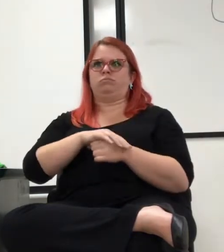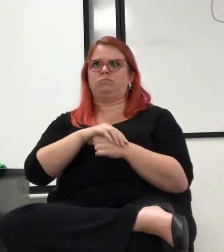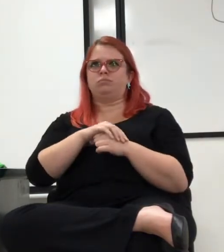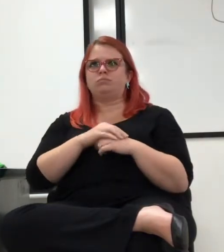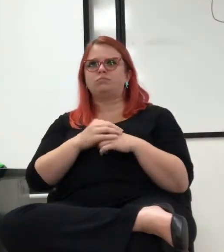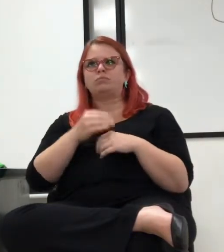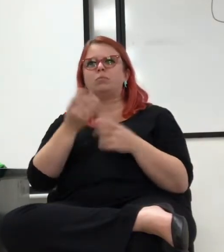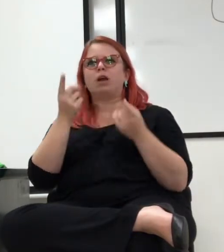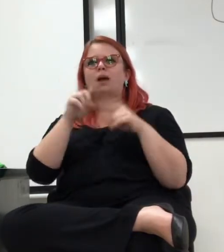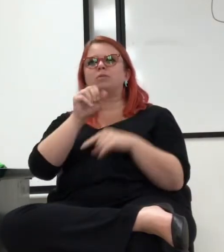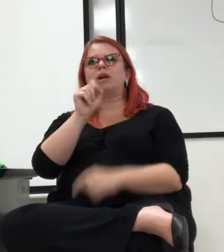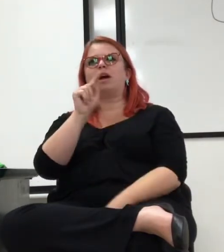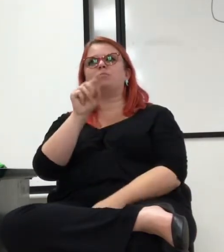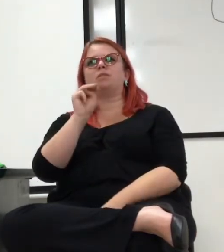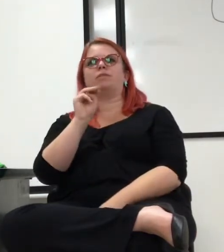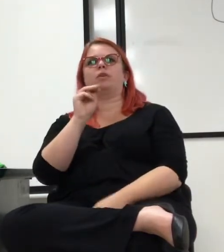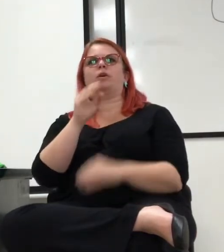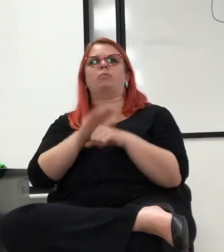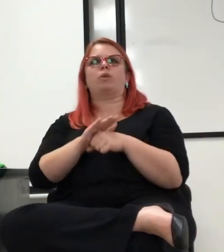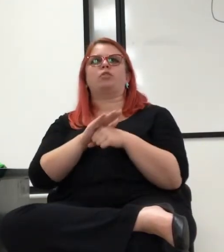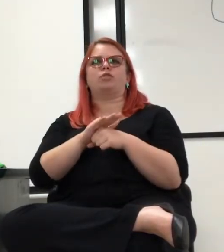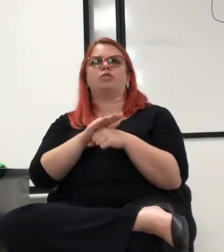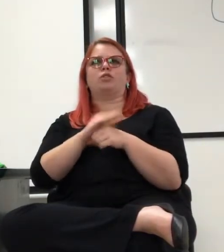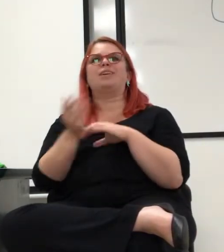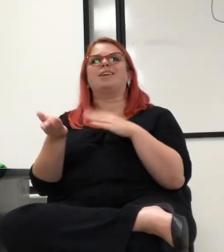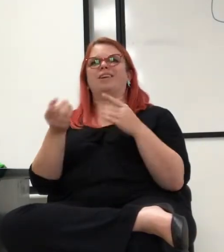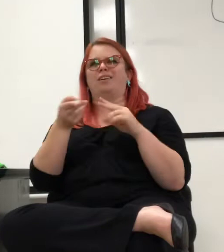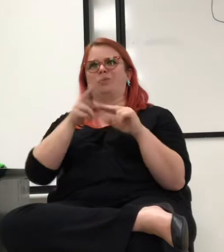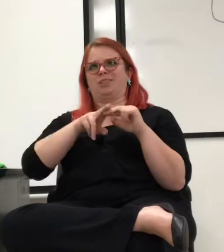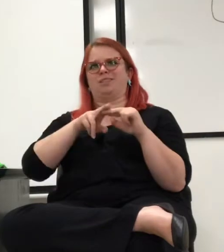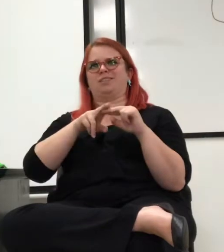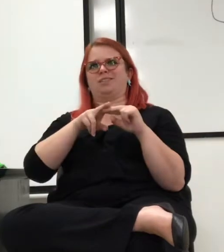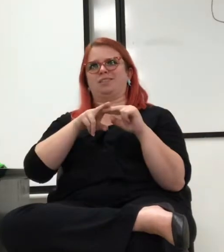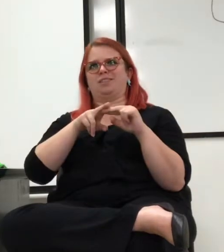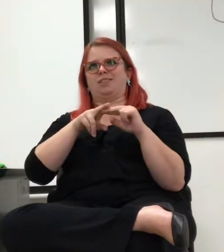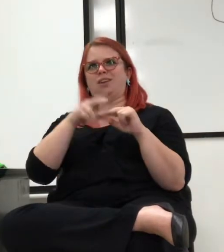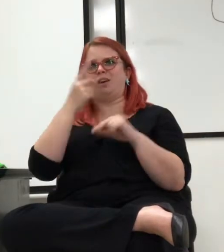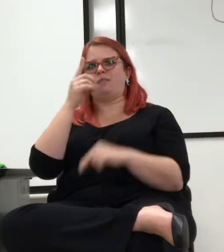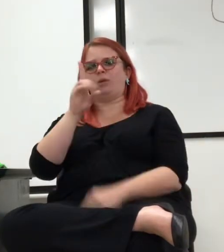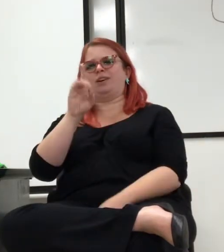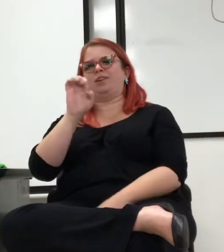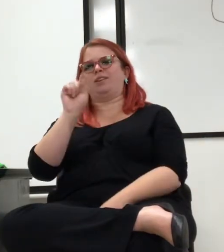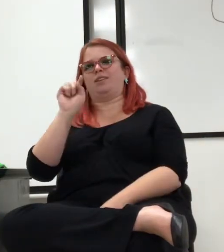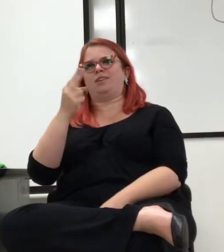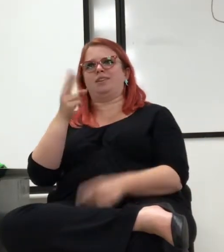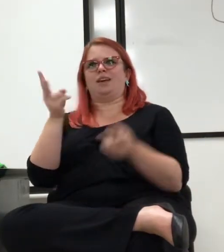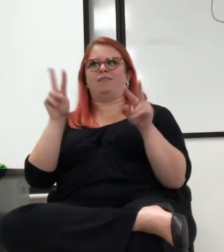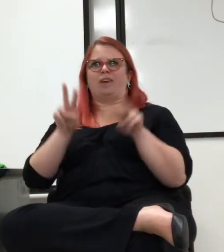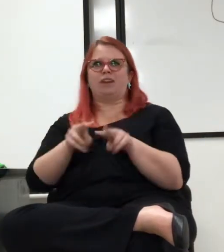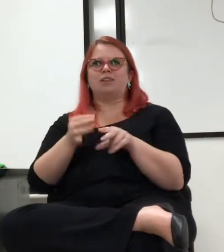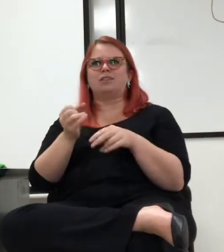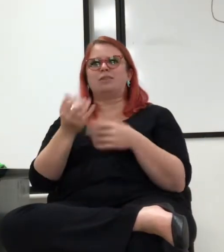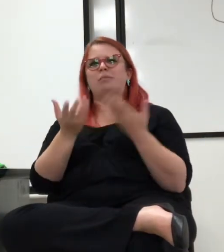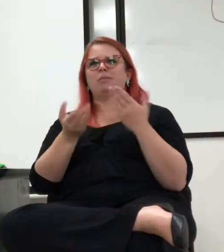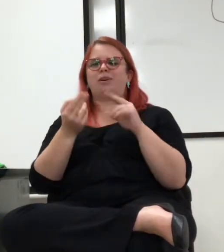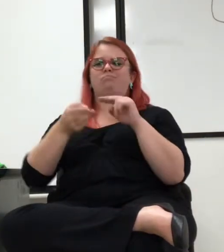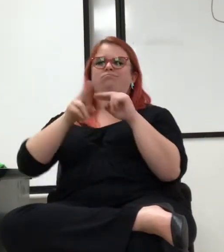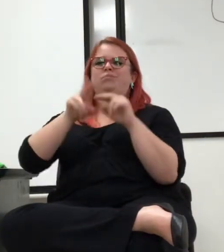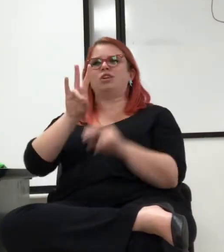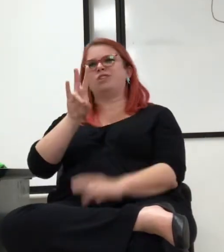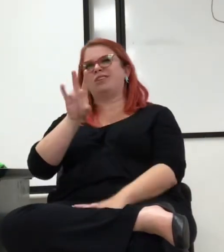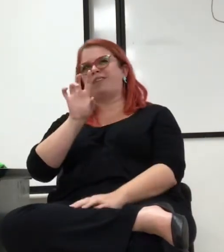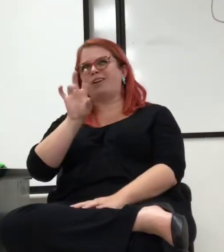happens to atmospheric pressure in Death Valley? It increases, so maybe it's like 770. Okay. Now, I